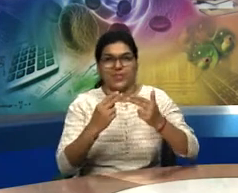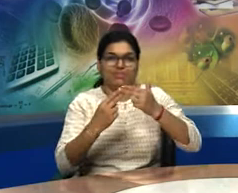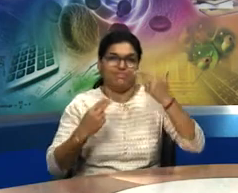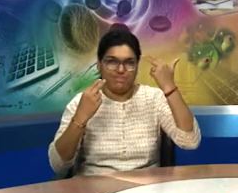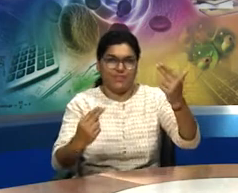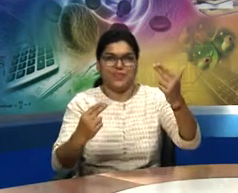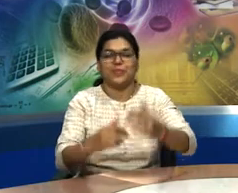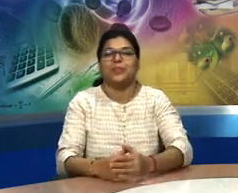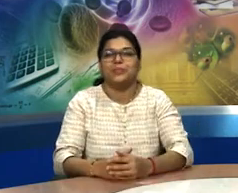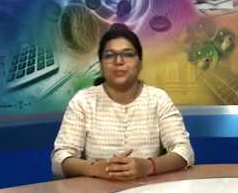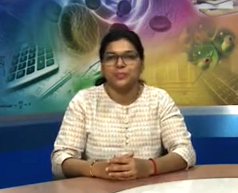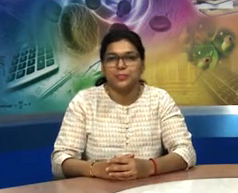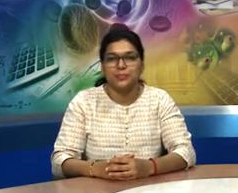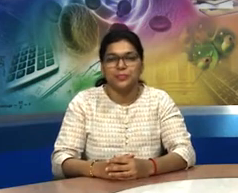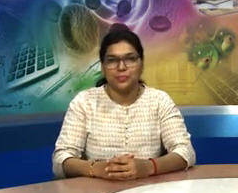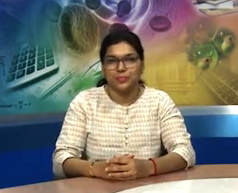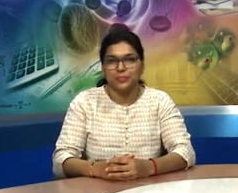he find it difficult to be truthful?